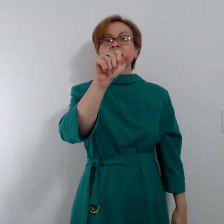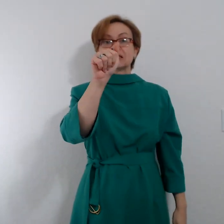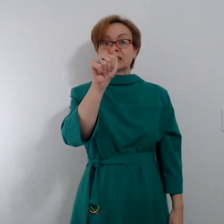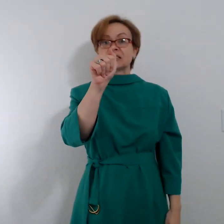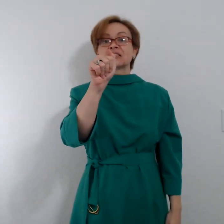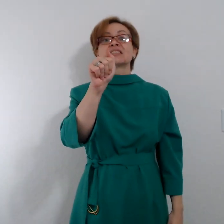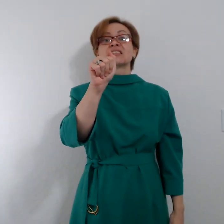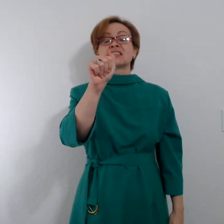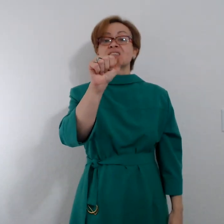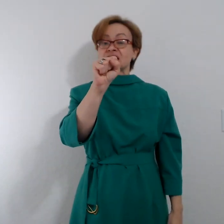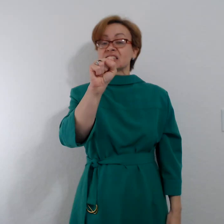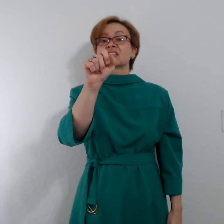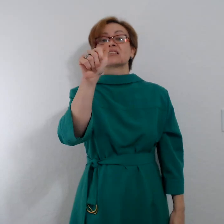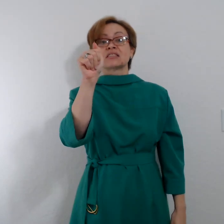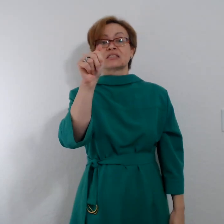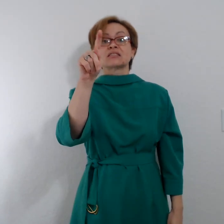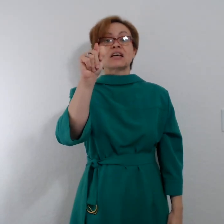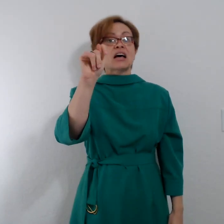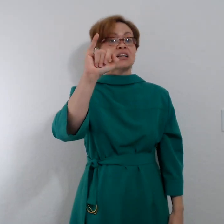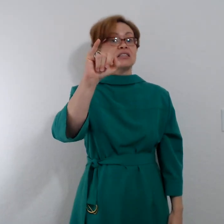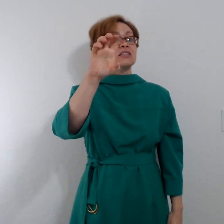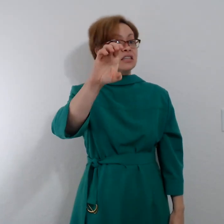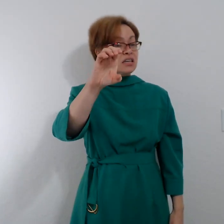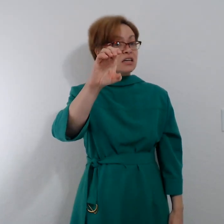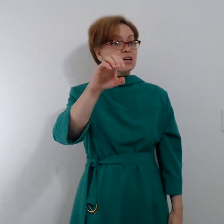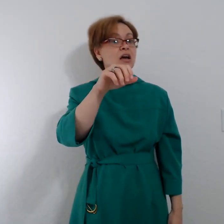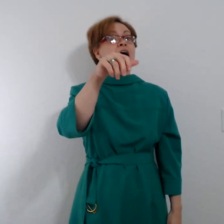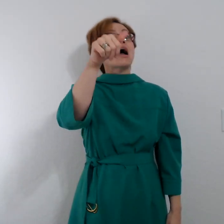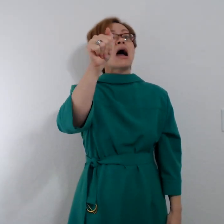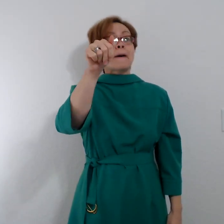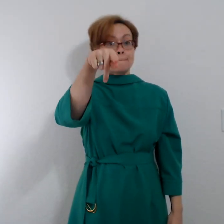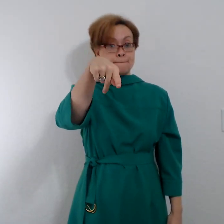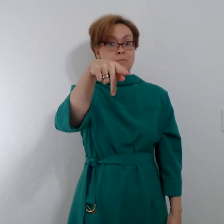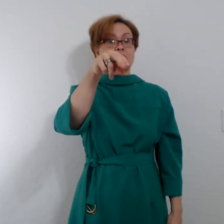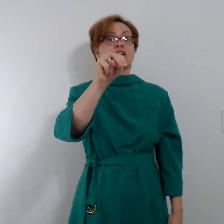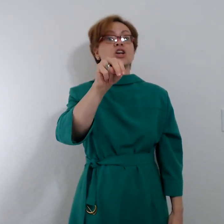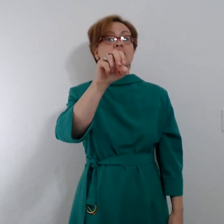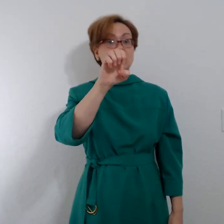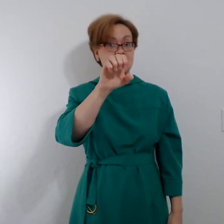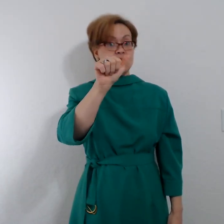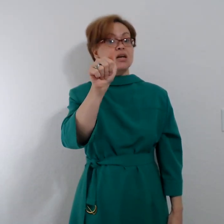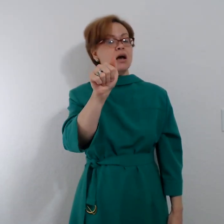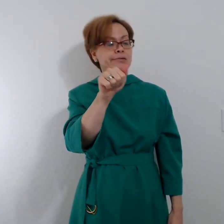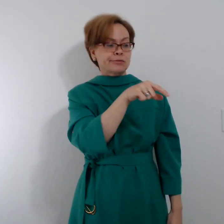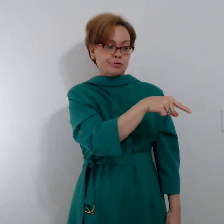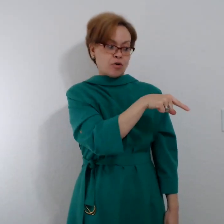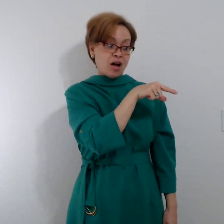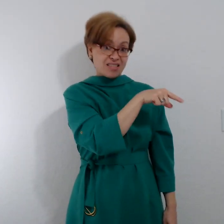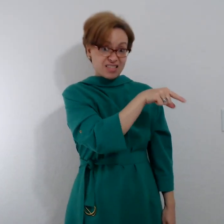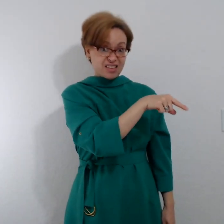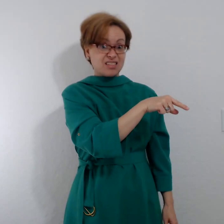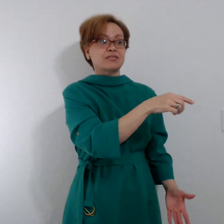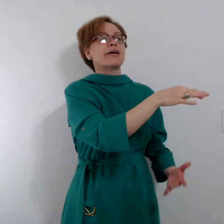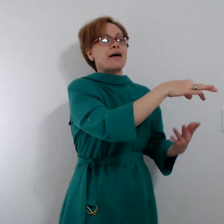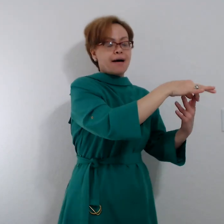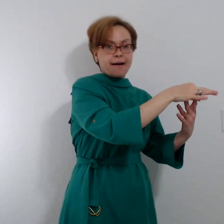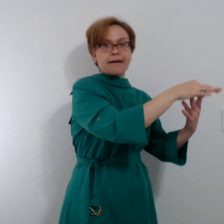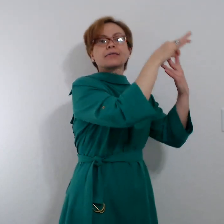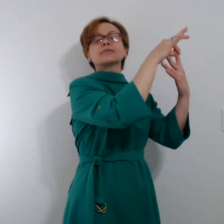the one that I studied. The first thing that I learned is when you're holding your breath, you should never move